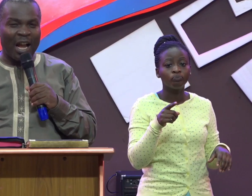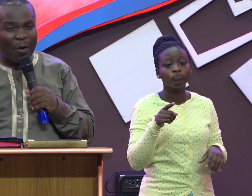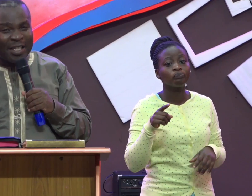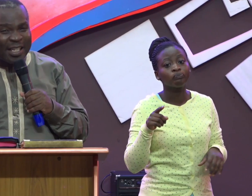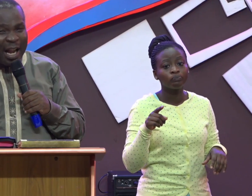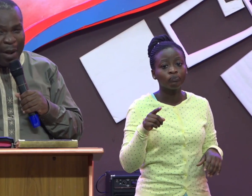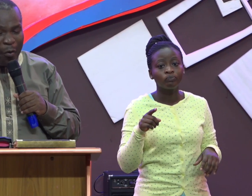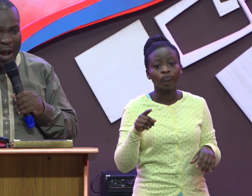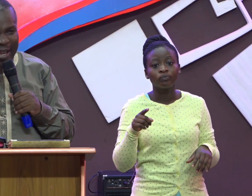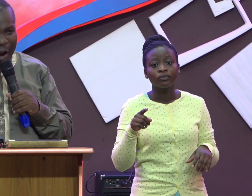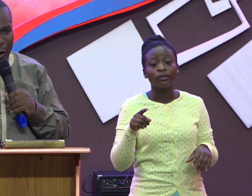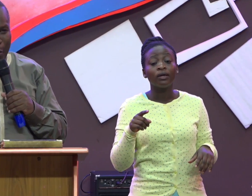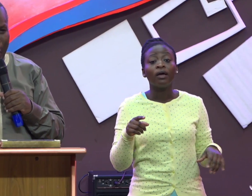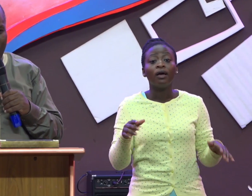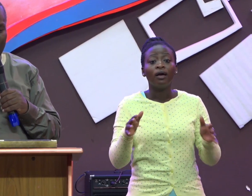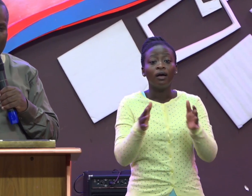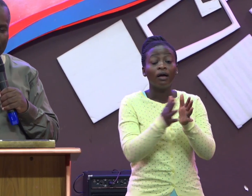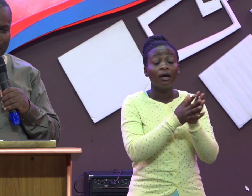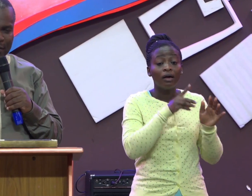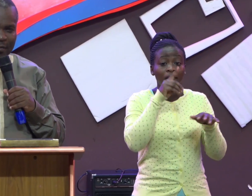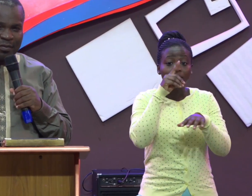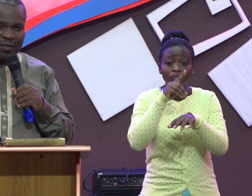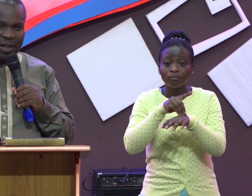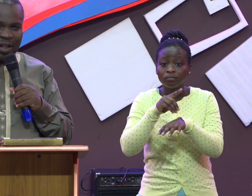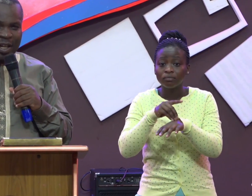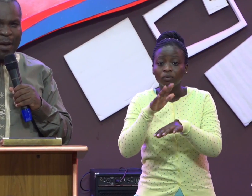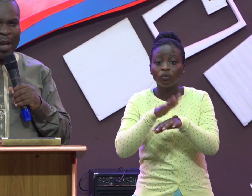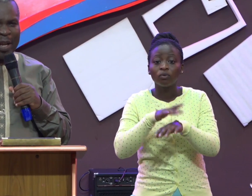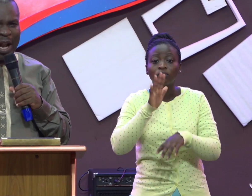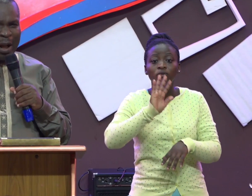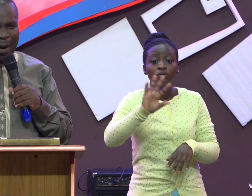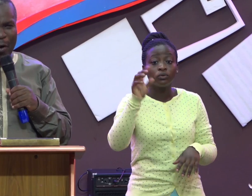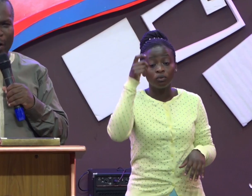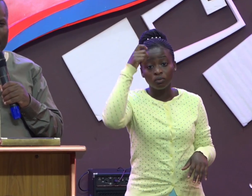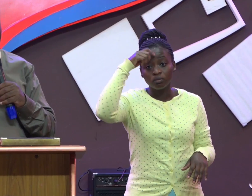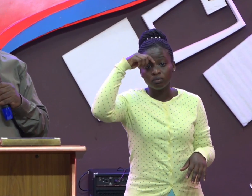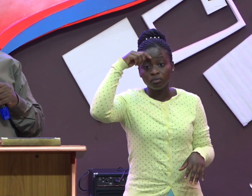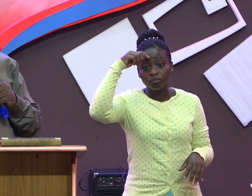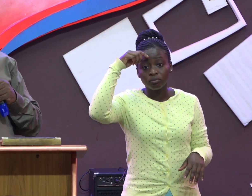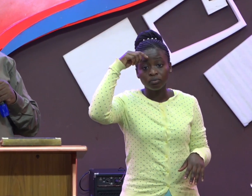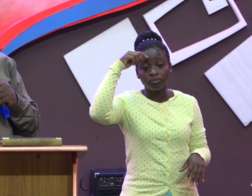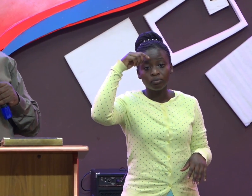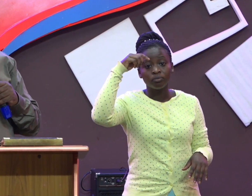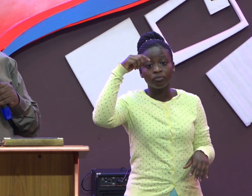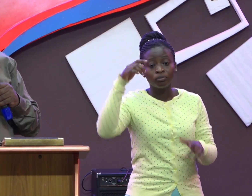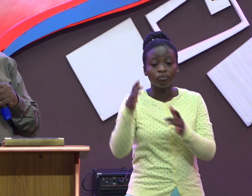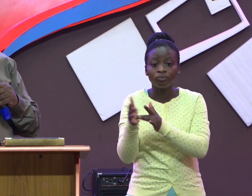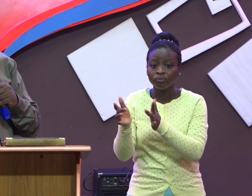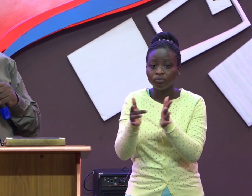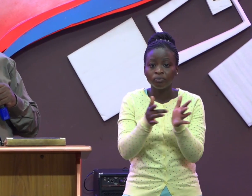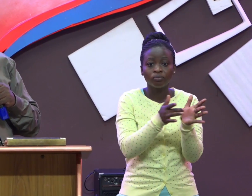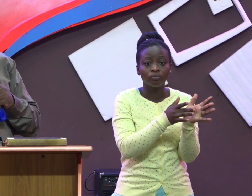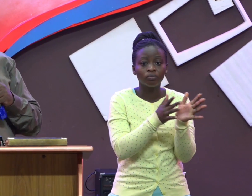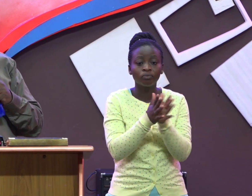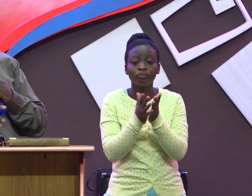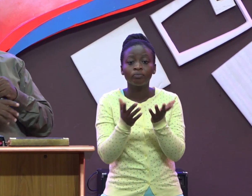capability. When you depend on your mind. So the Bible says, lean over not three. On